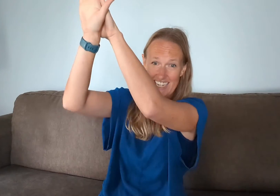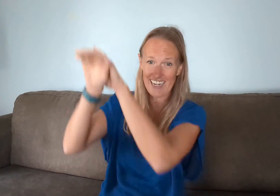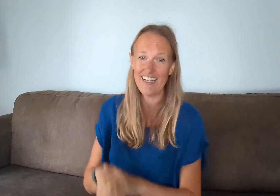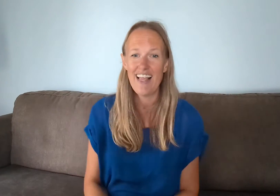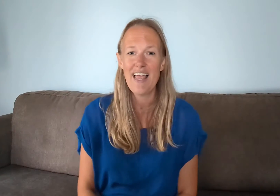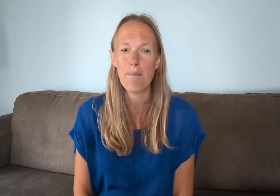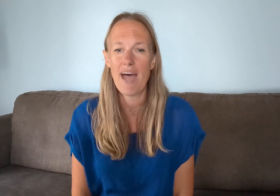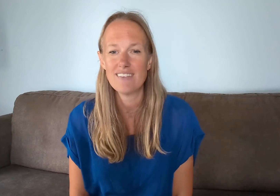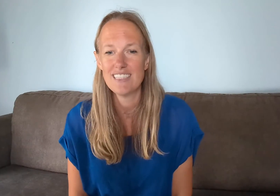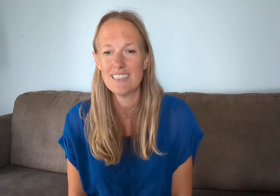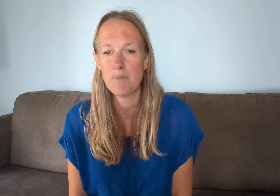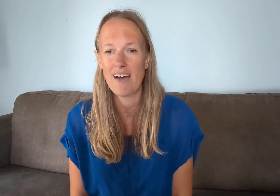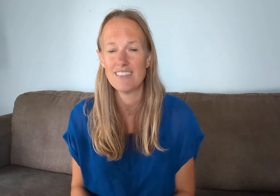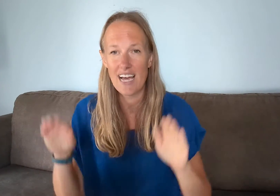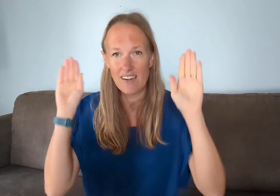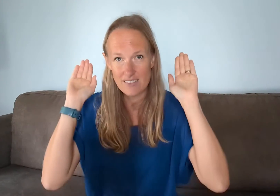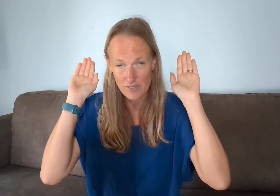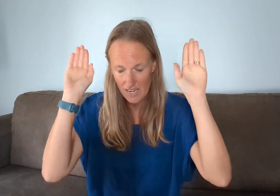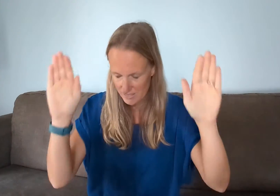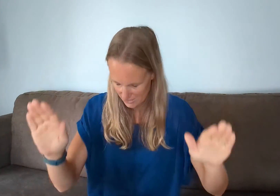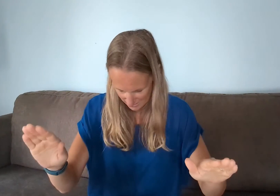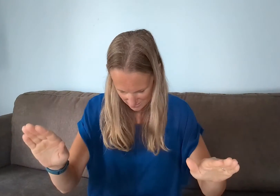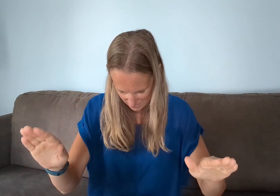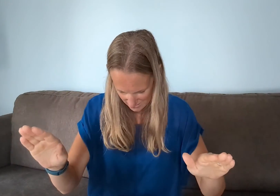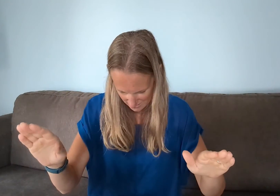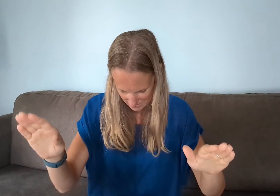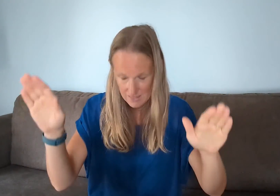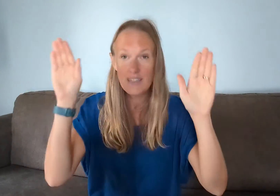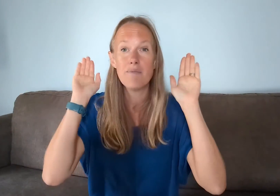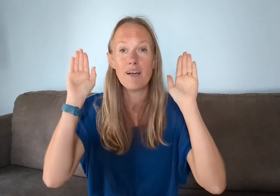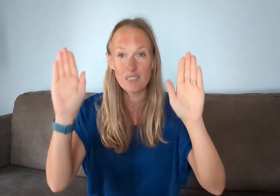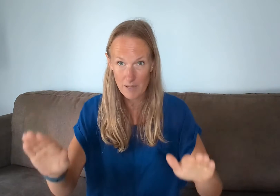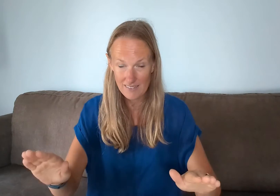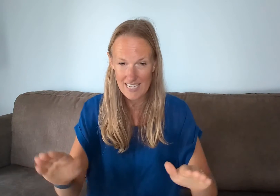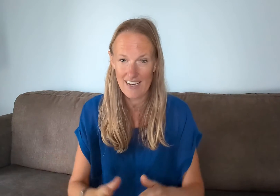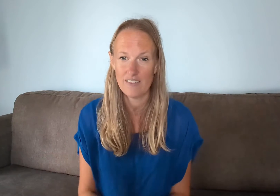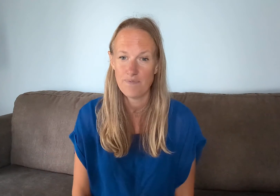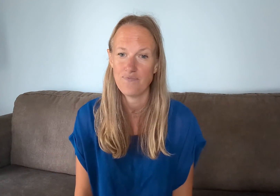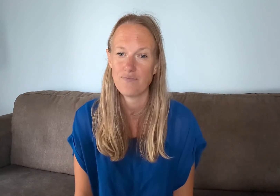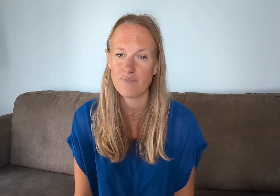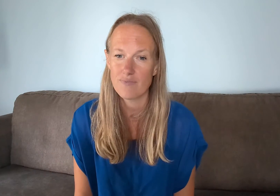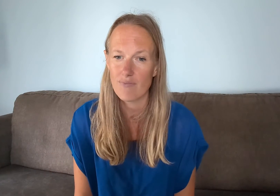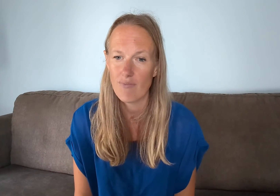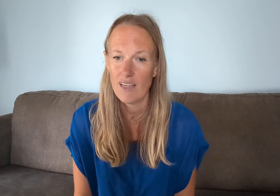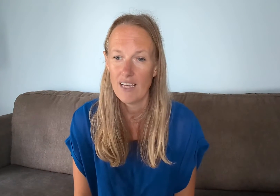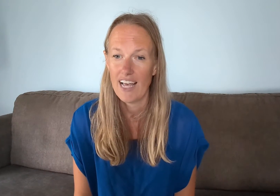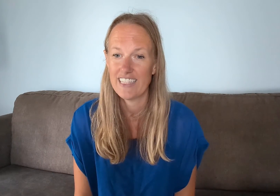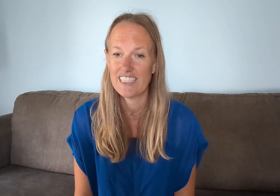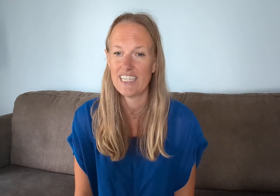tall. Mountains bow down. So for that, we're just going to do this. Mountains bow down. And the